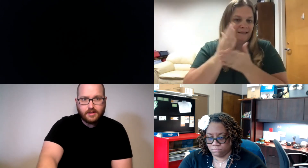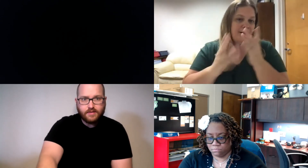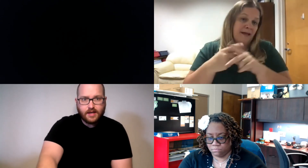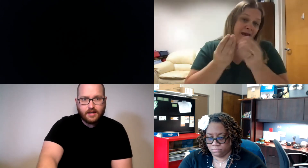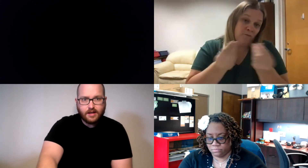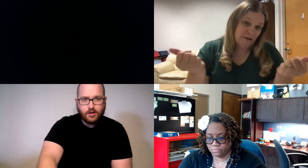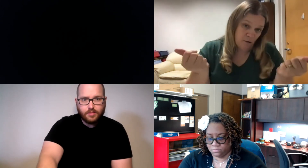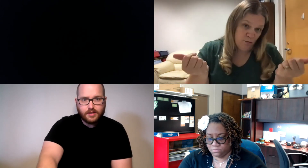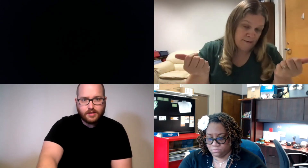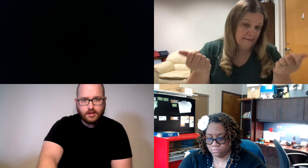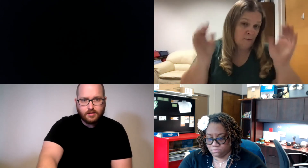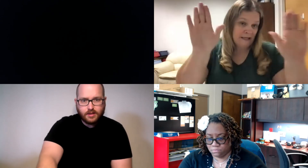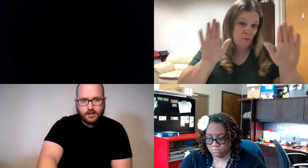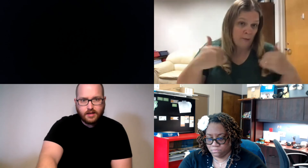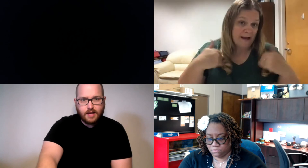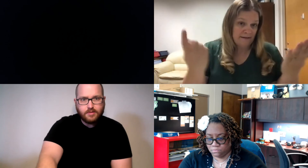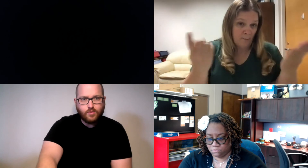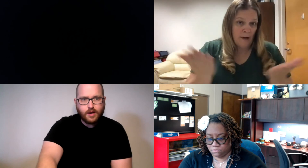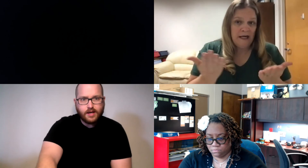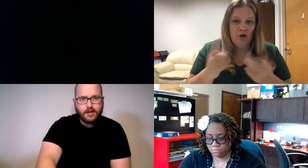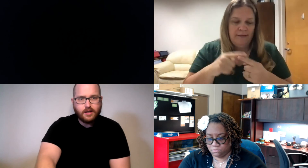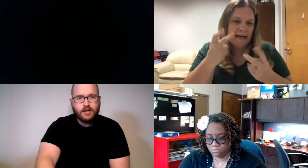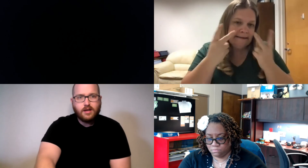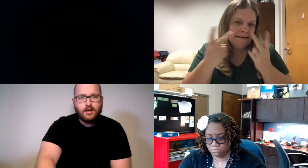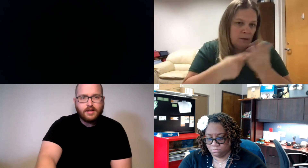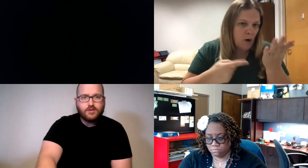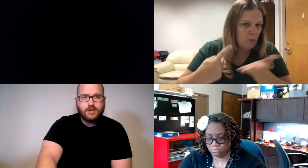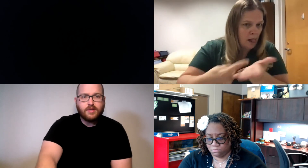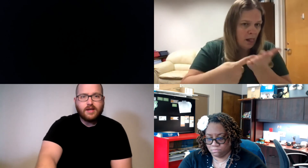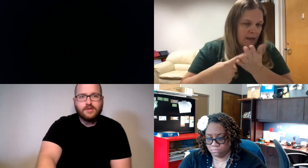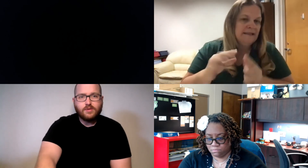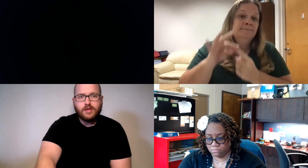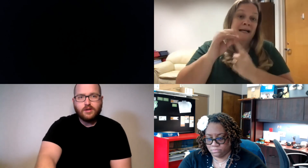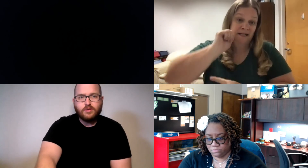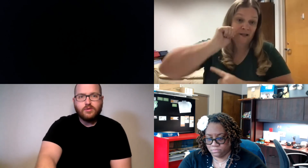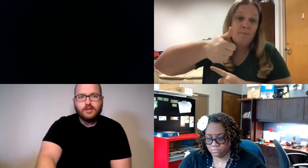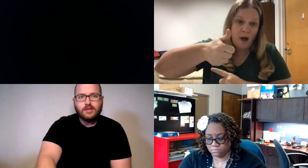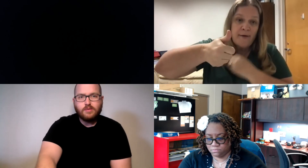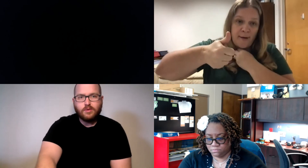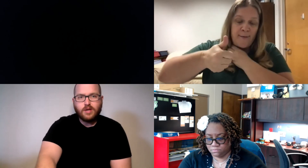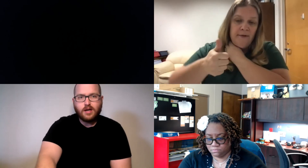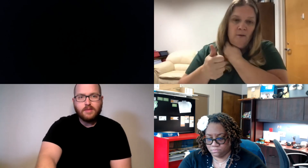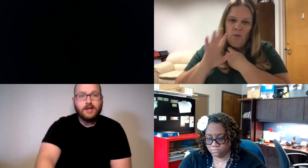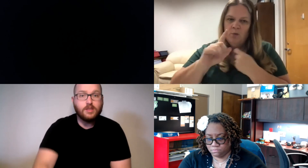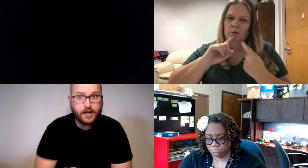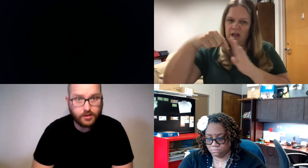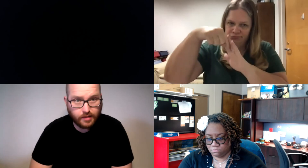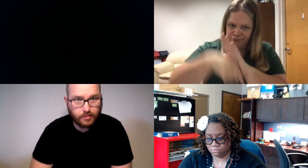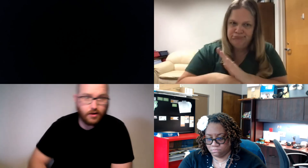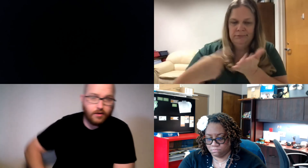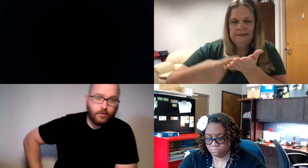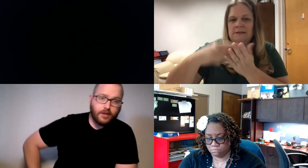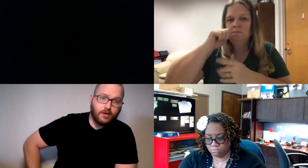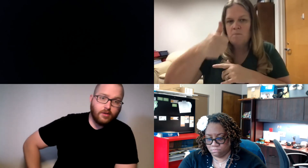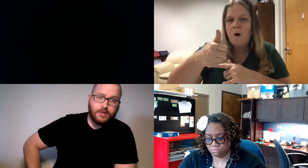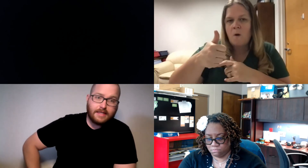disabilities, if they can help in some type of way. That's great that we can have someone here who can see what we're talking about, especially